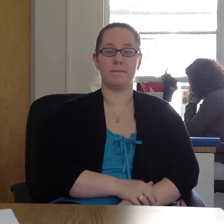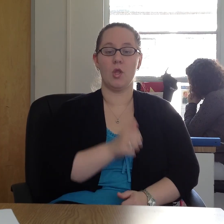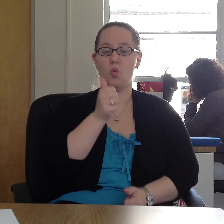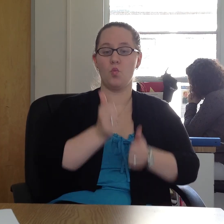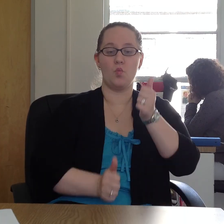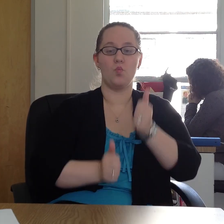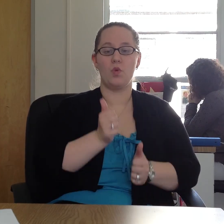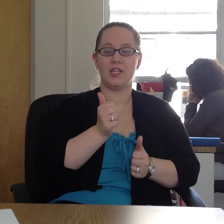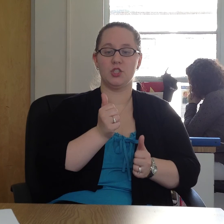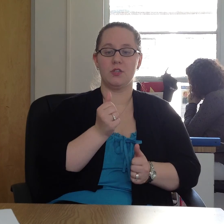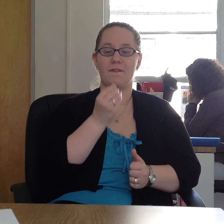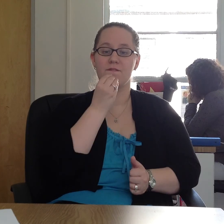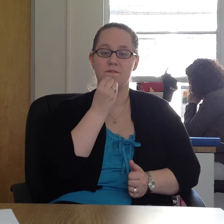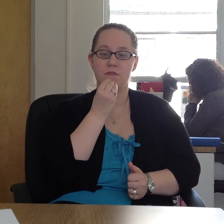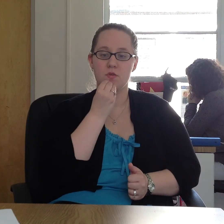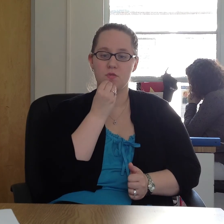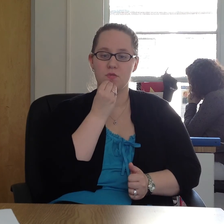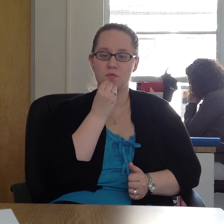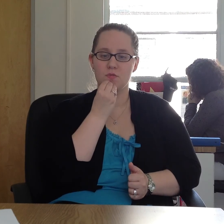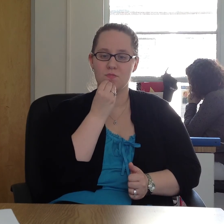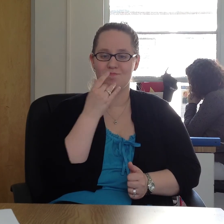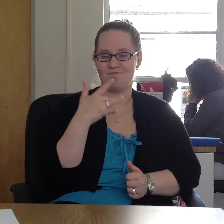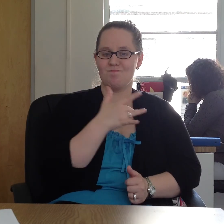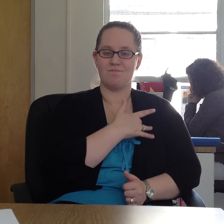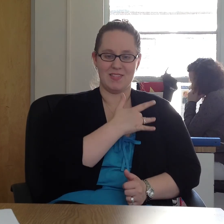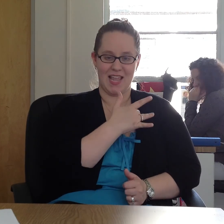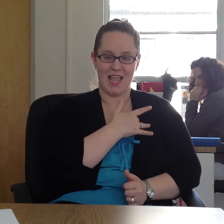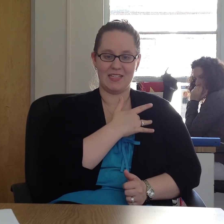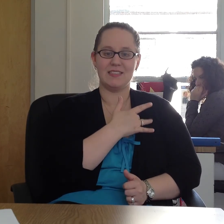following foods would likely be the most shelf stable?